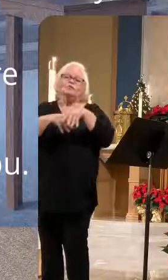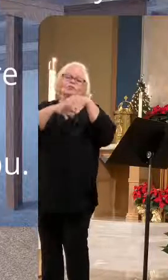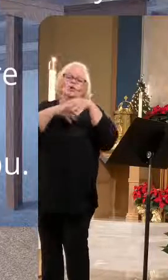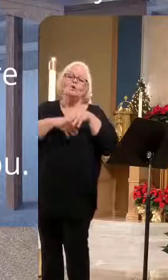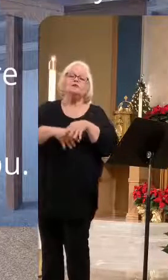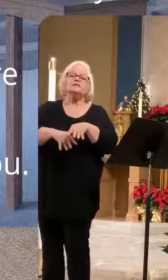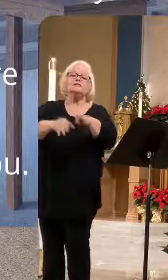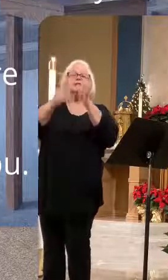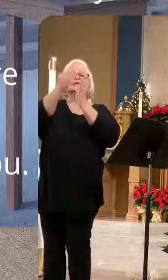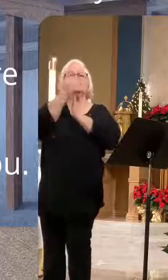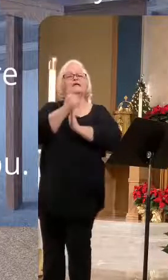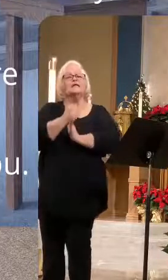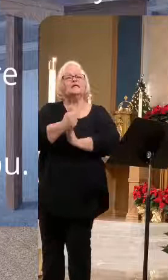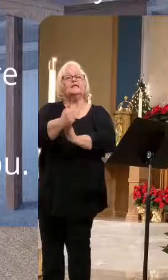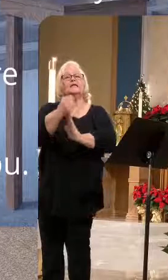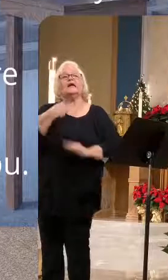still